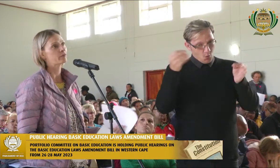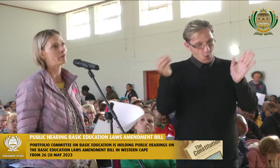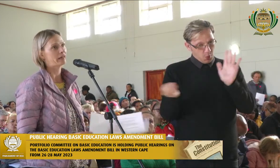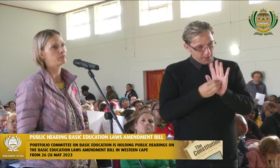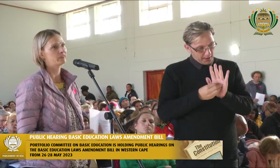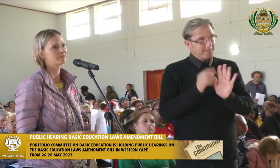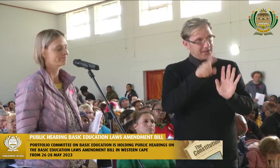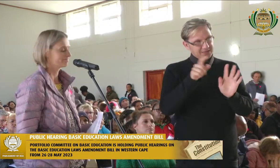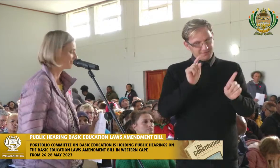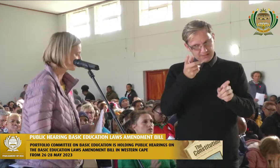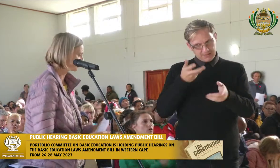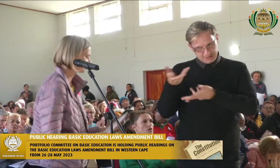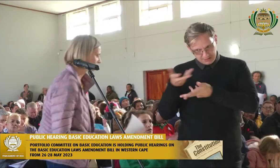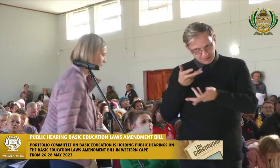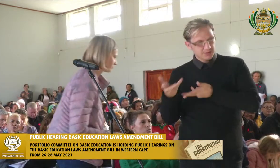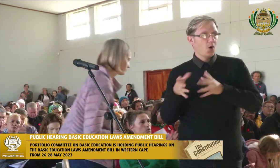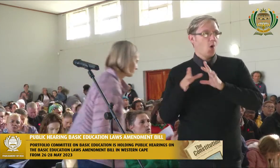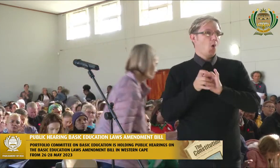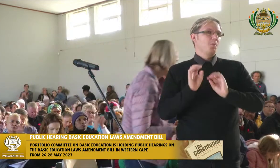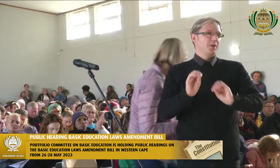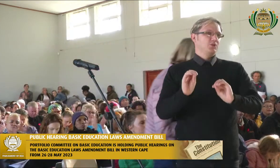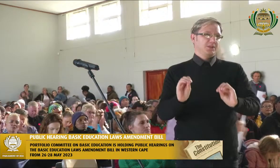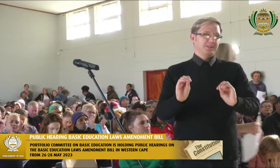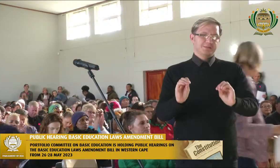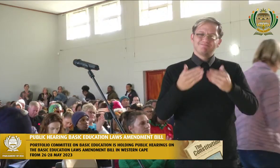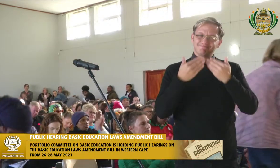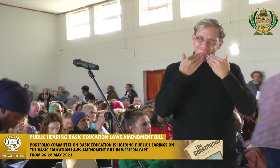you for considering my input.